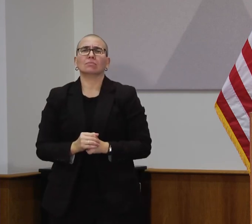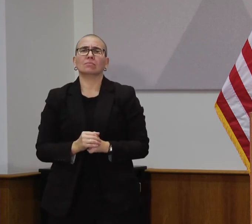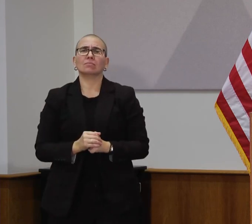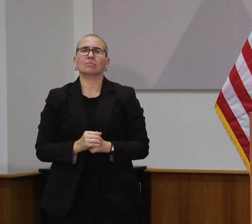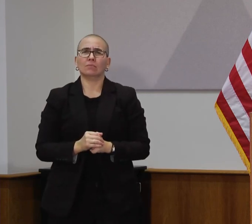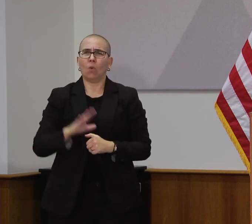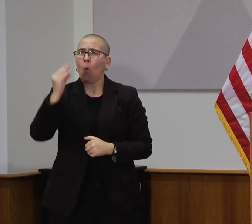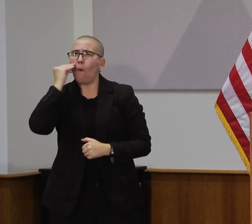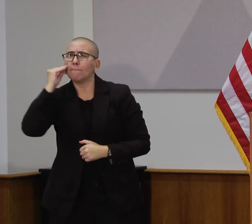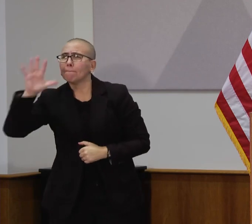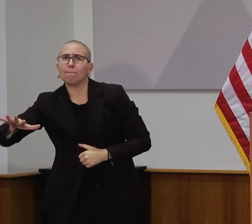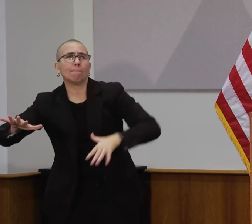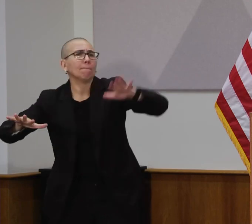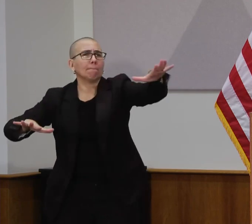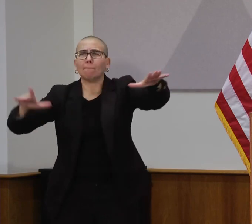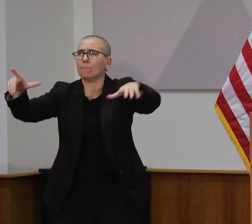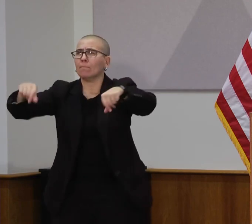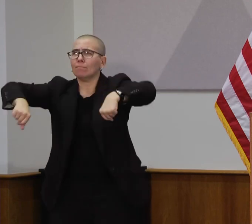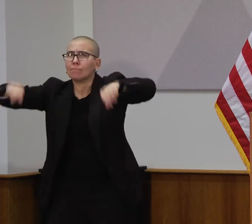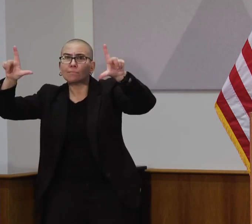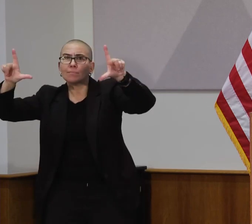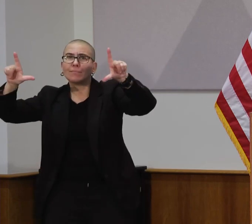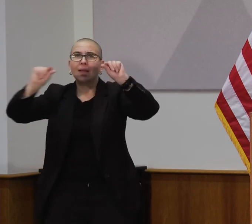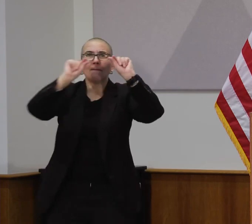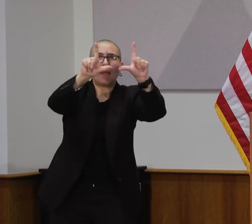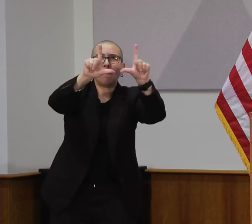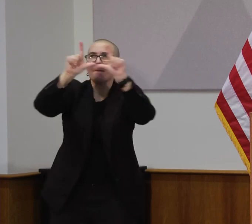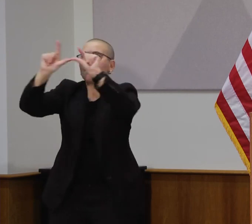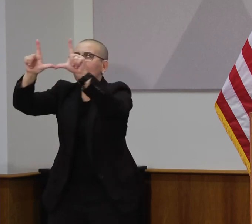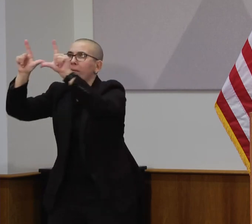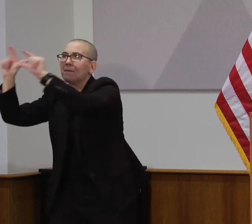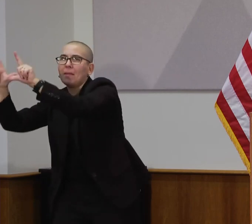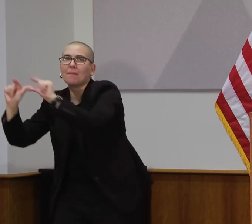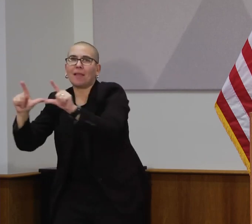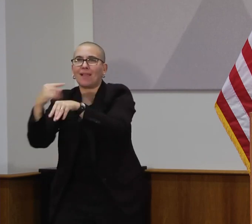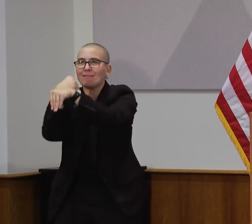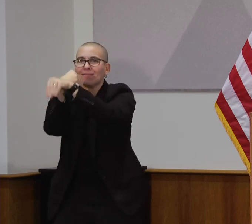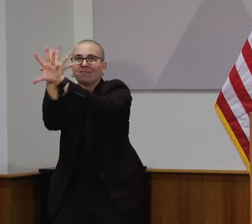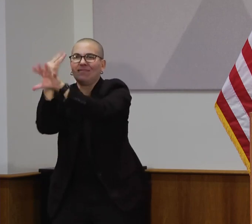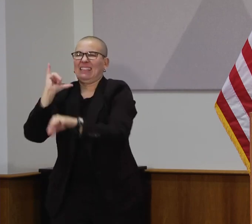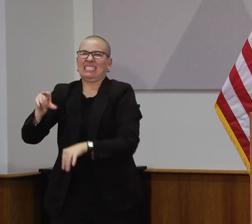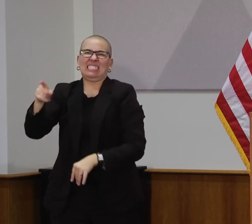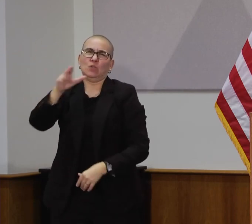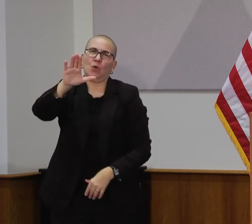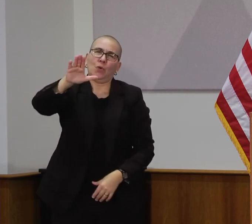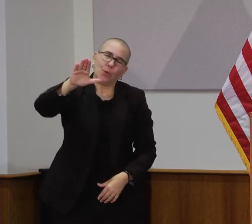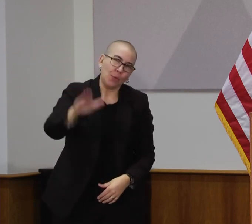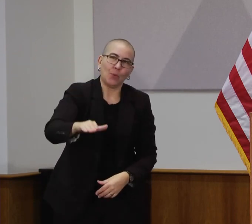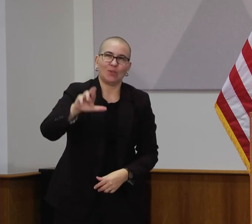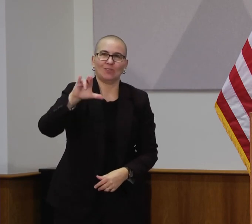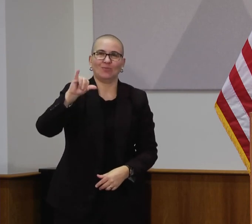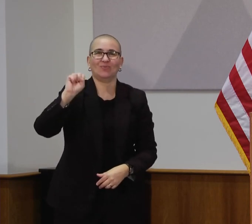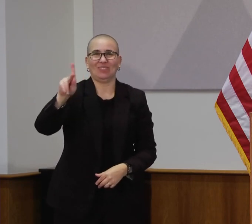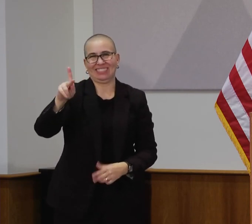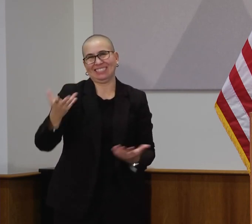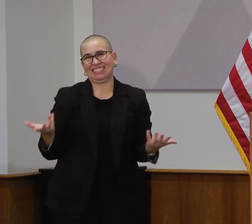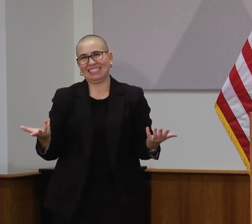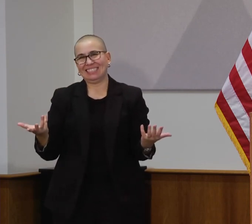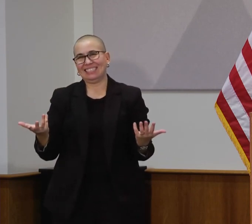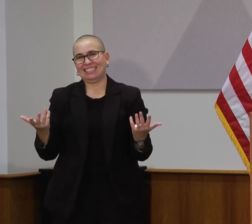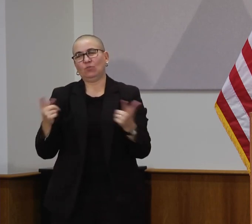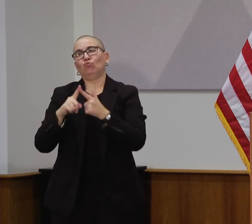are consistently taking their own measures to reduce the spread of COVID-19 is the lowest risk way we can celebrate this